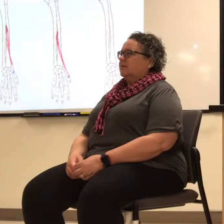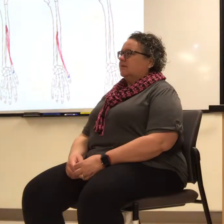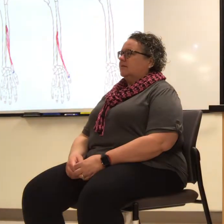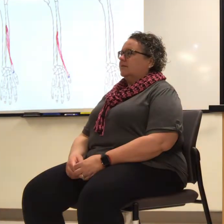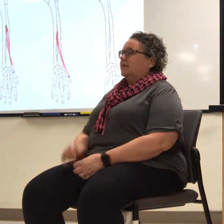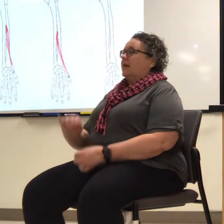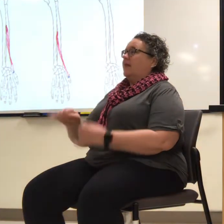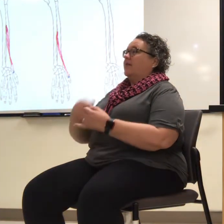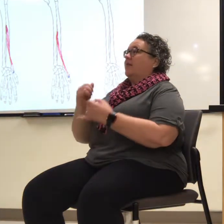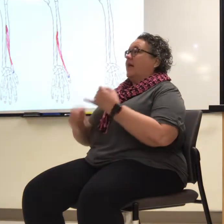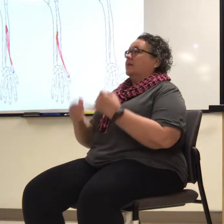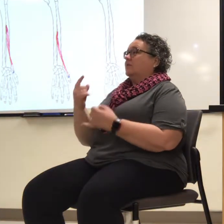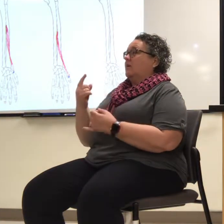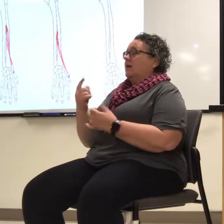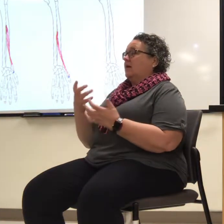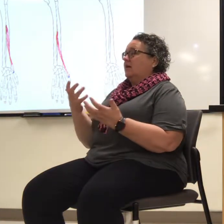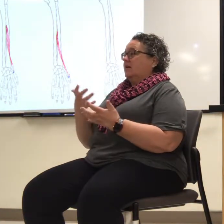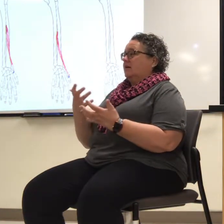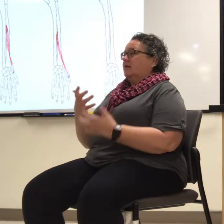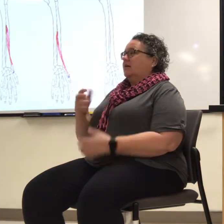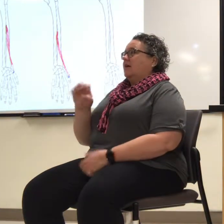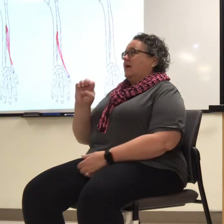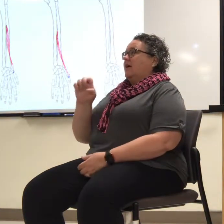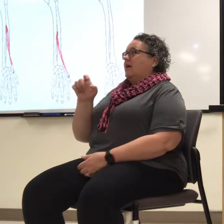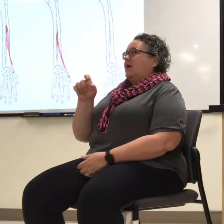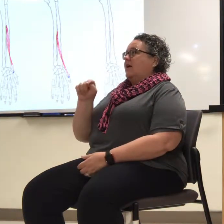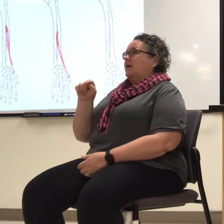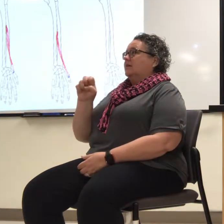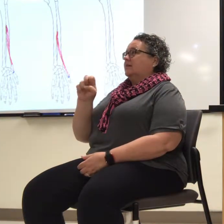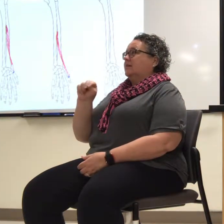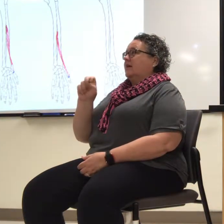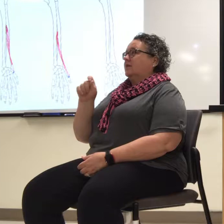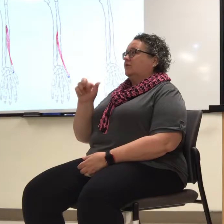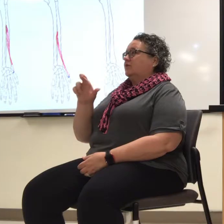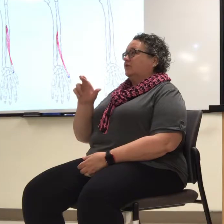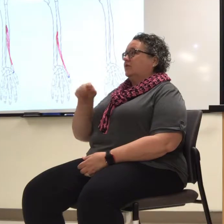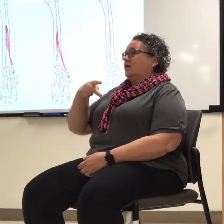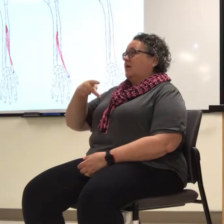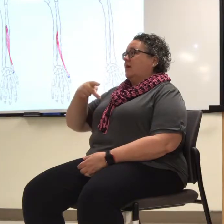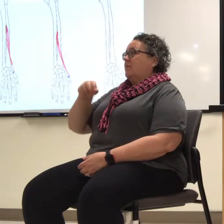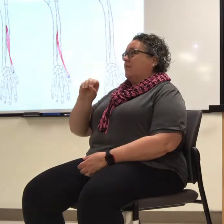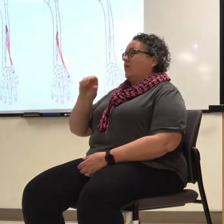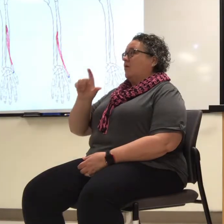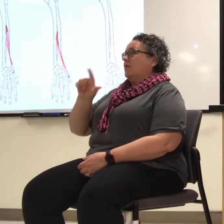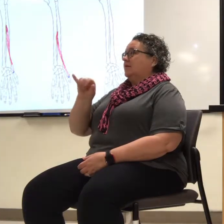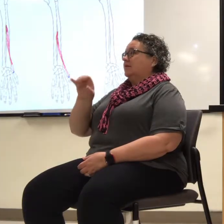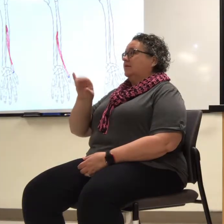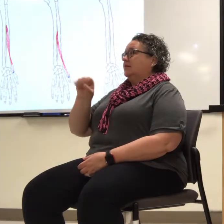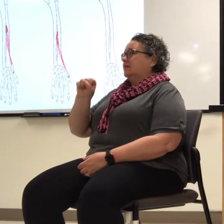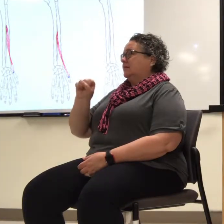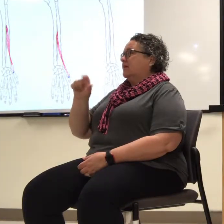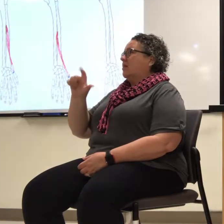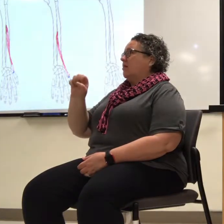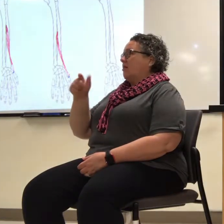And the last one is the Extensor Pollicis longus.